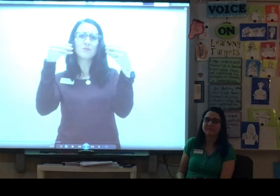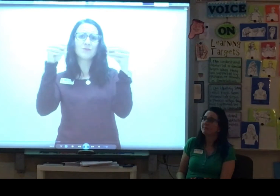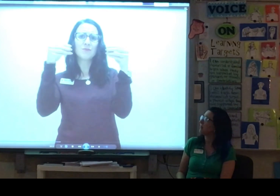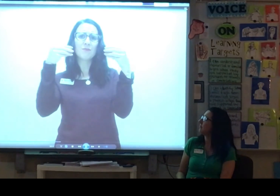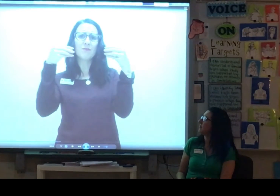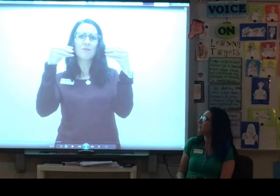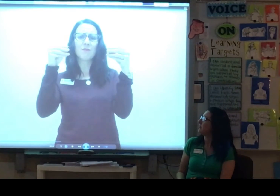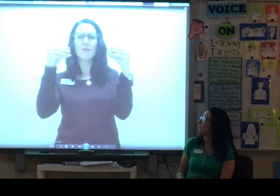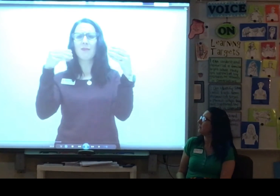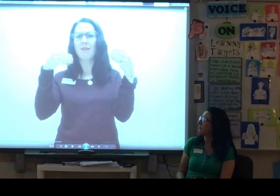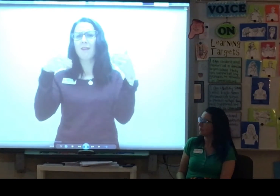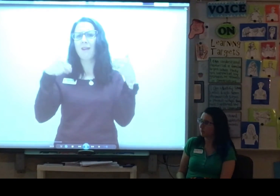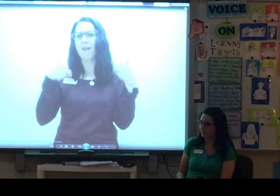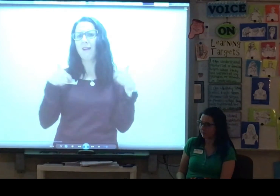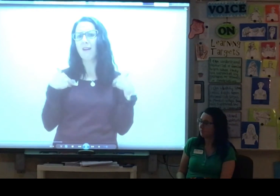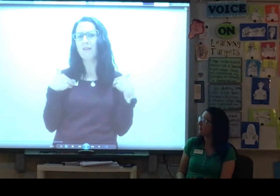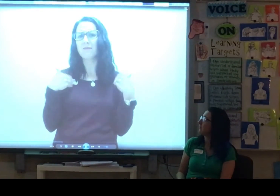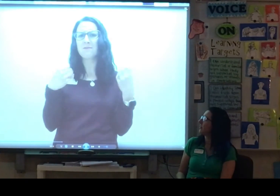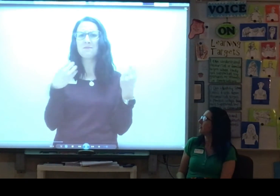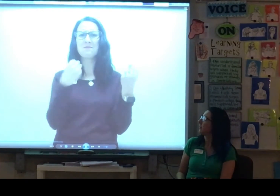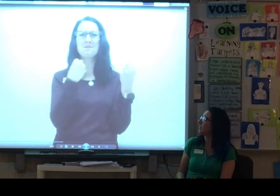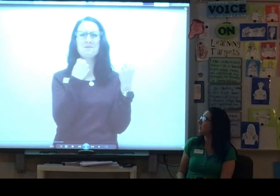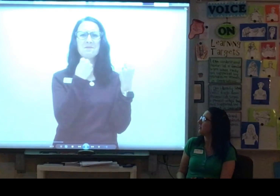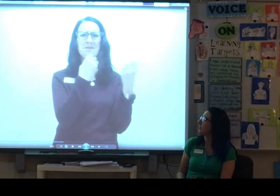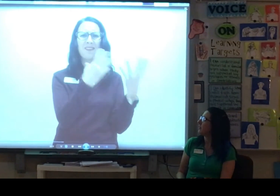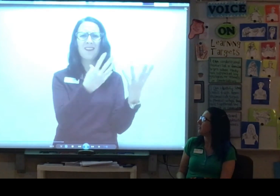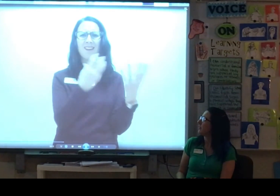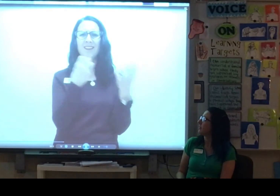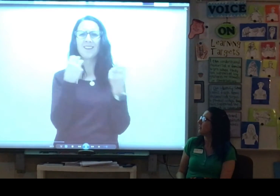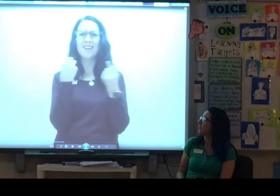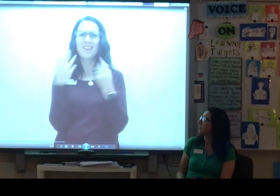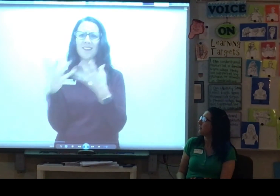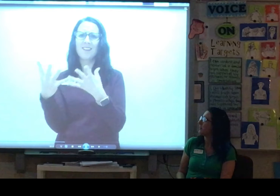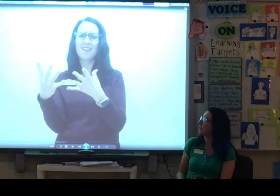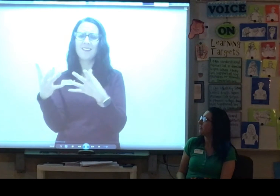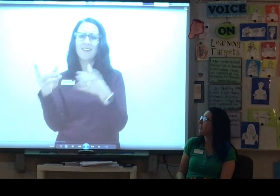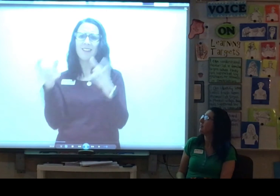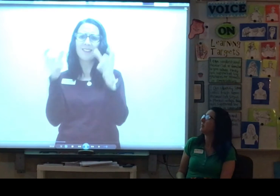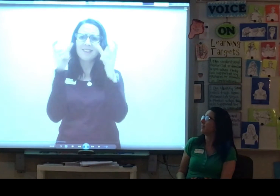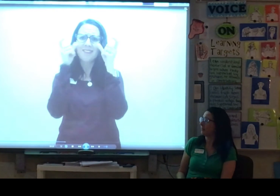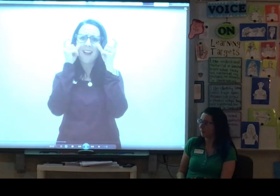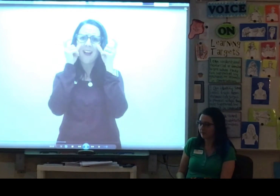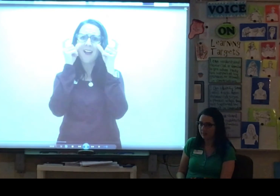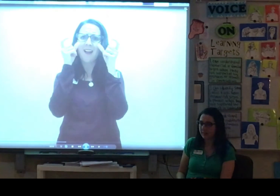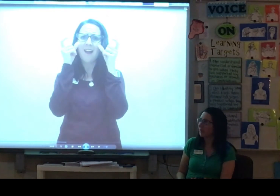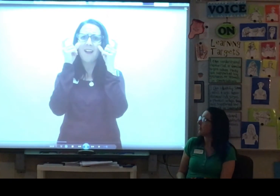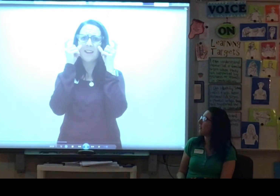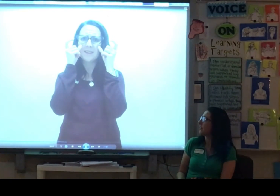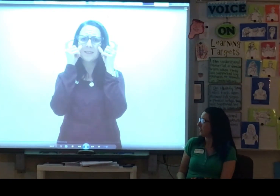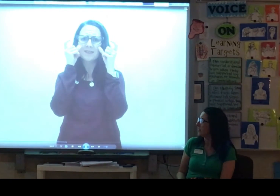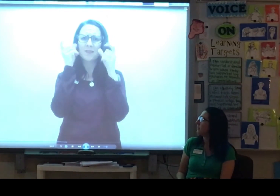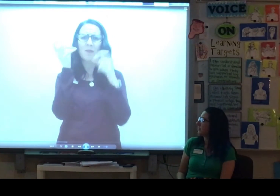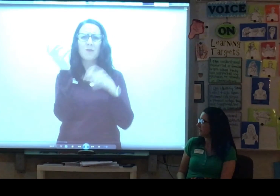Glasses store have many, many glasses.